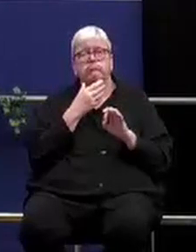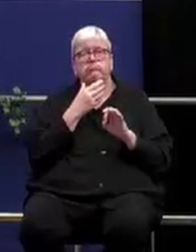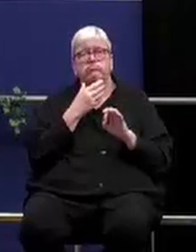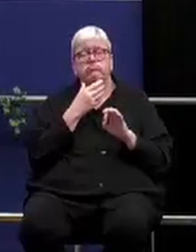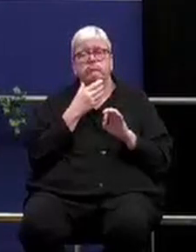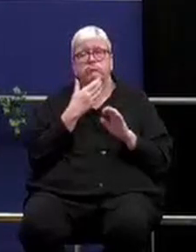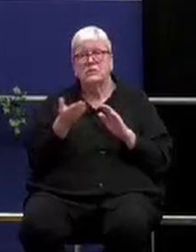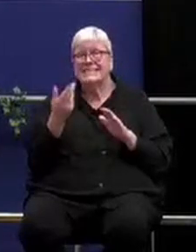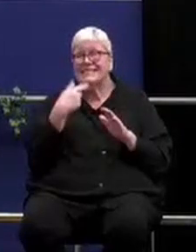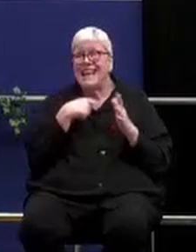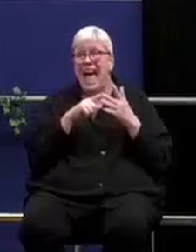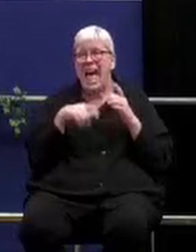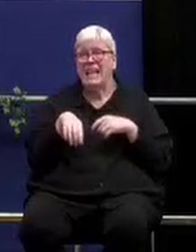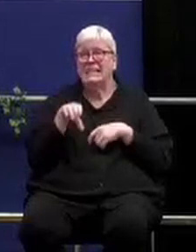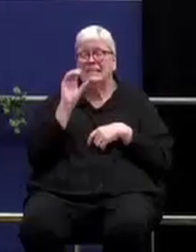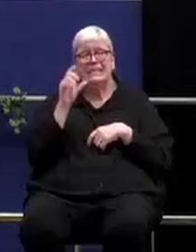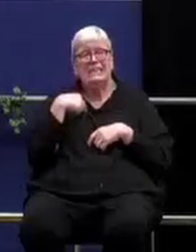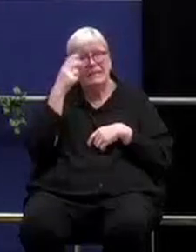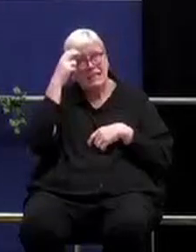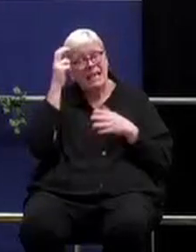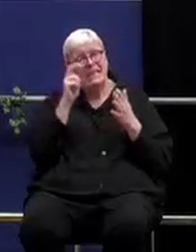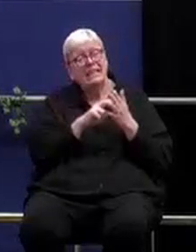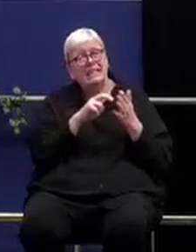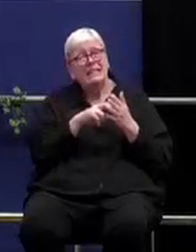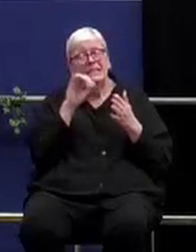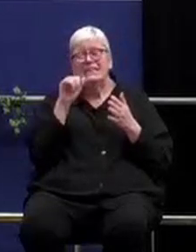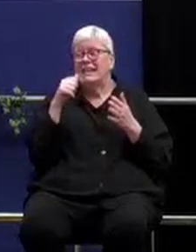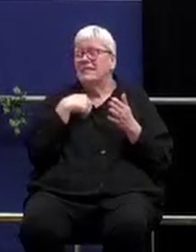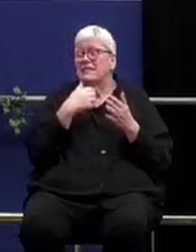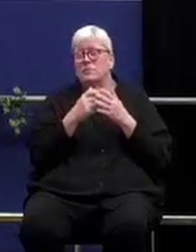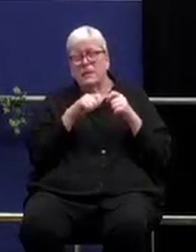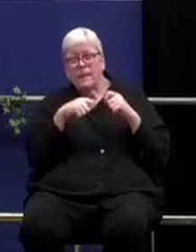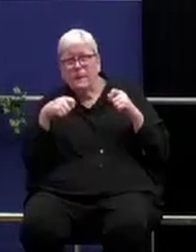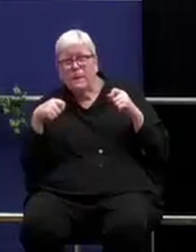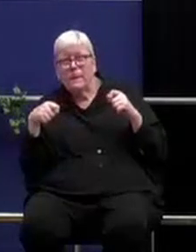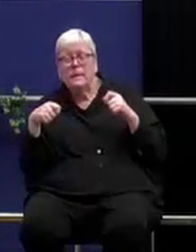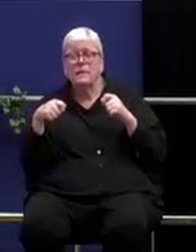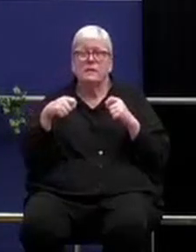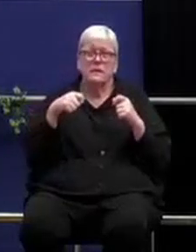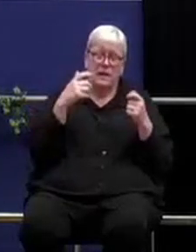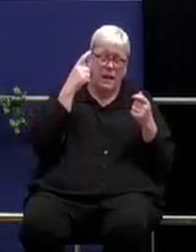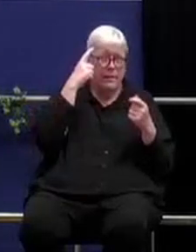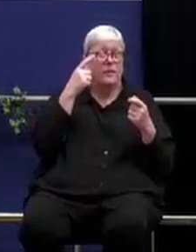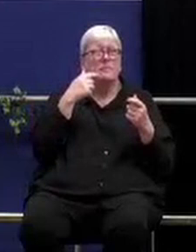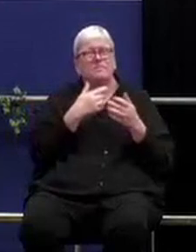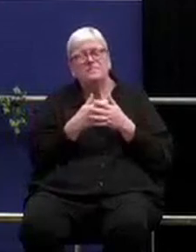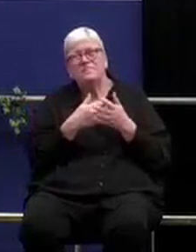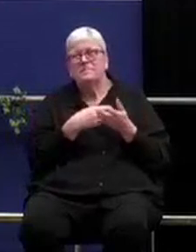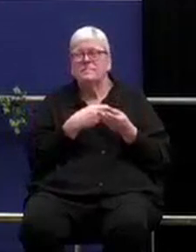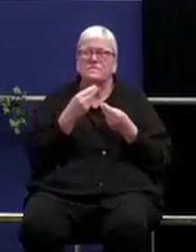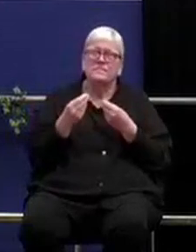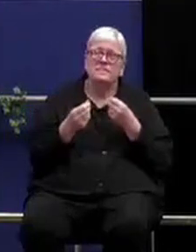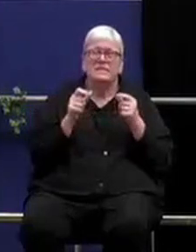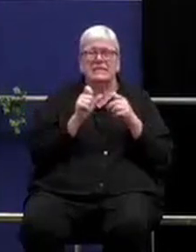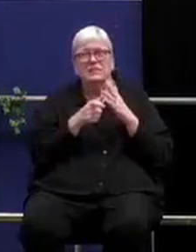please. The please seemed to roll around my mouth as if I was testing it out for the first time. I thought people were so predictable. A dog